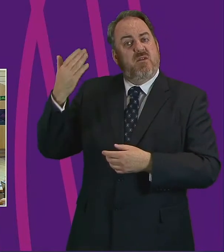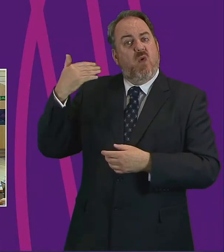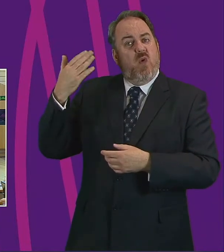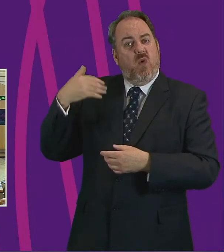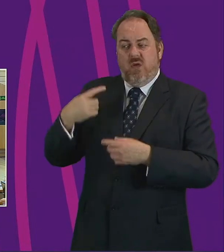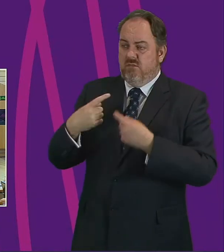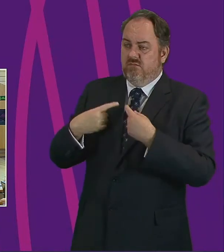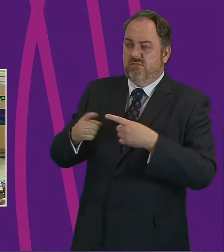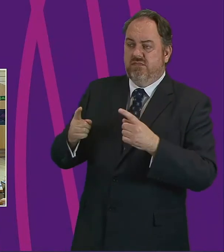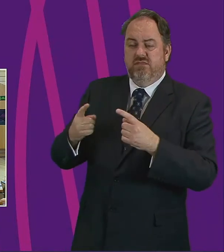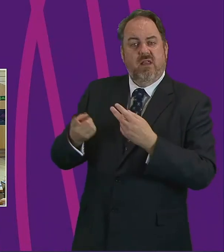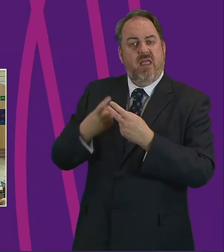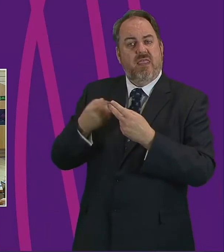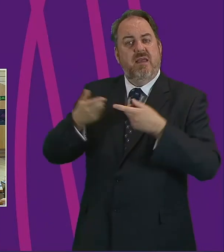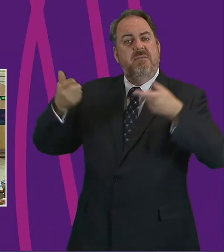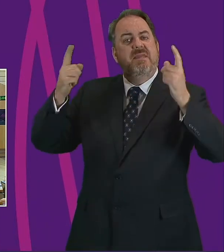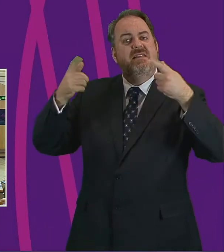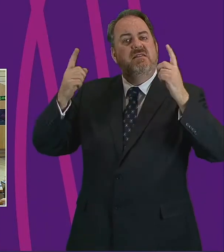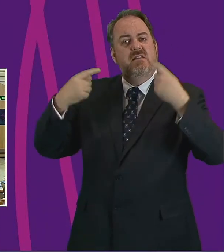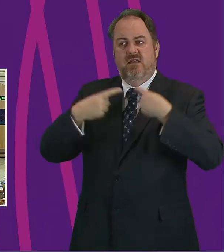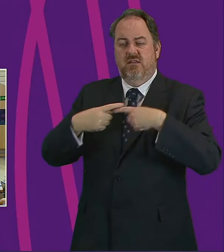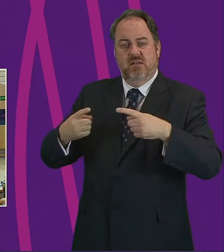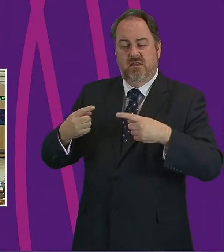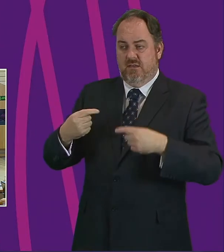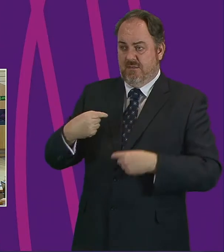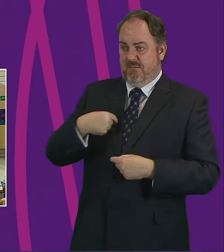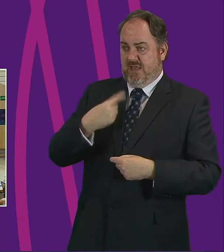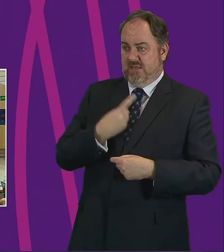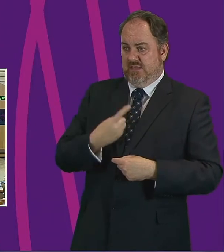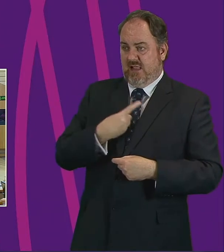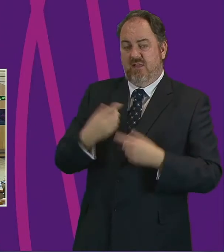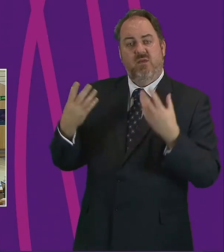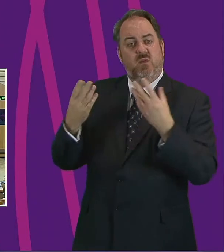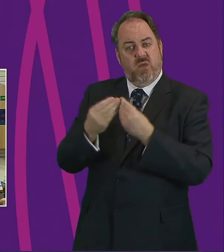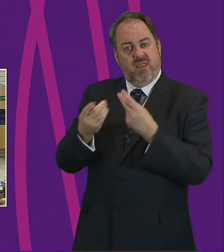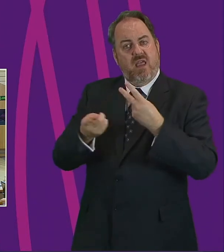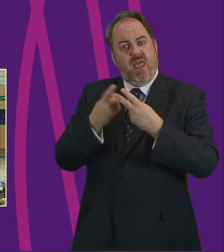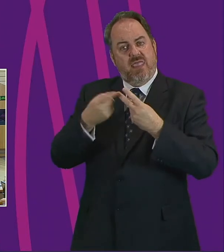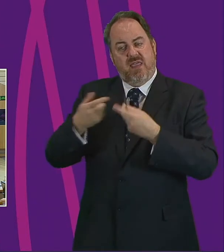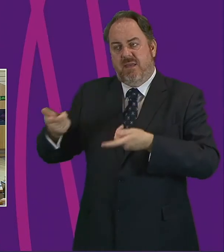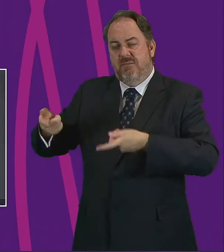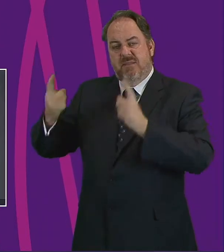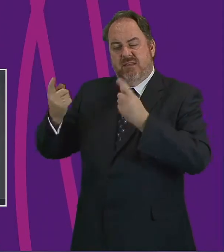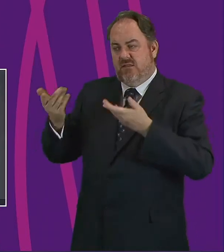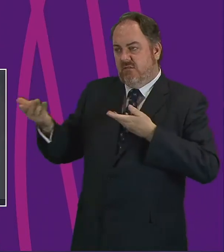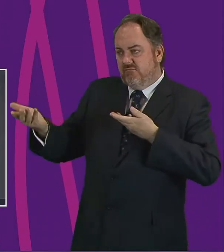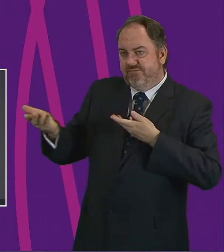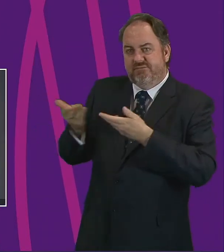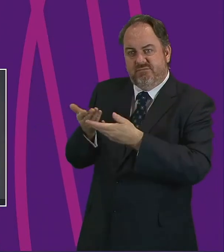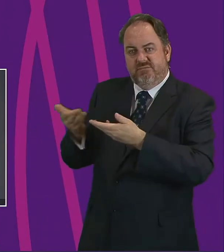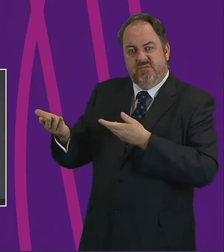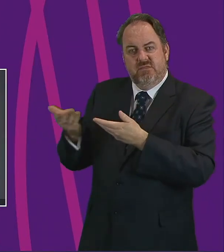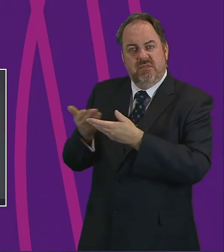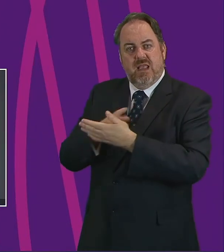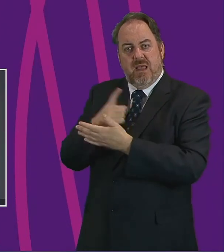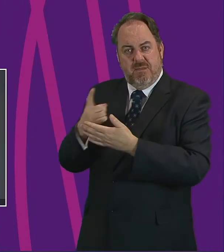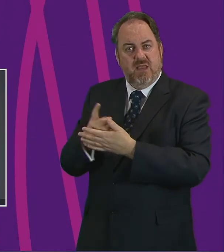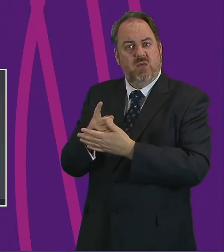he indicated that he and I are in active discussion around the whole issue of school transport and